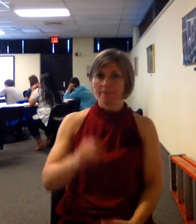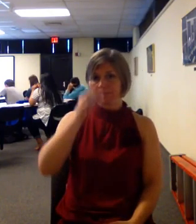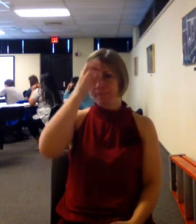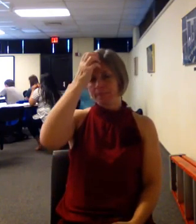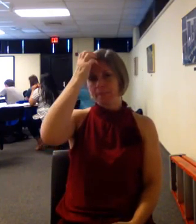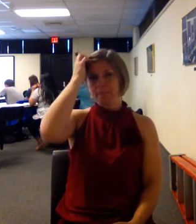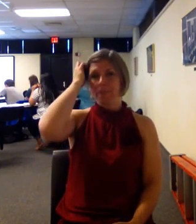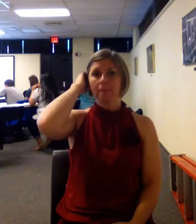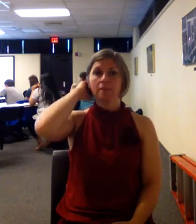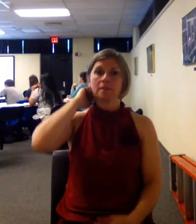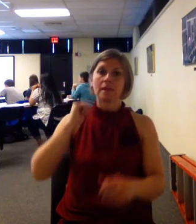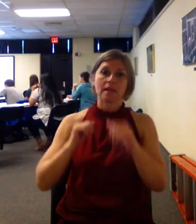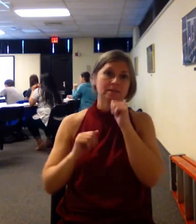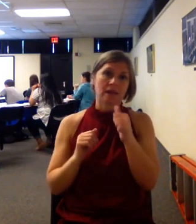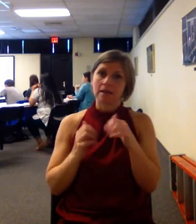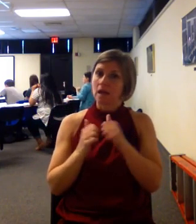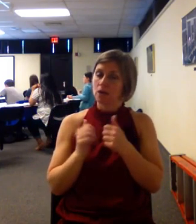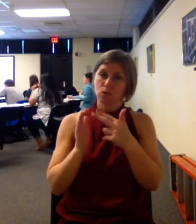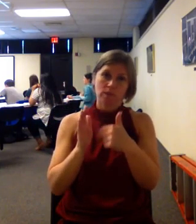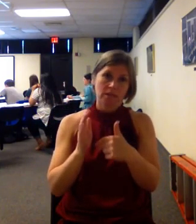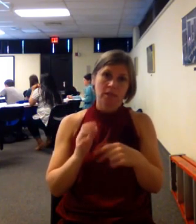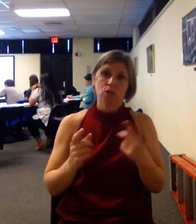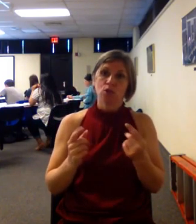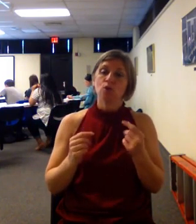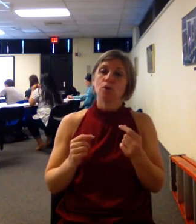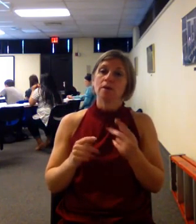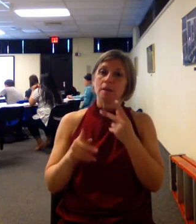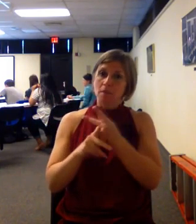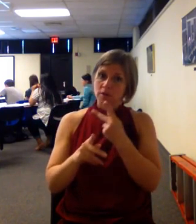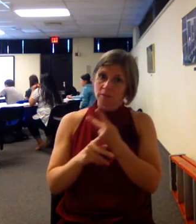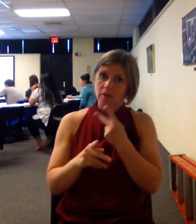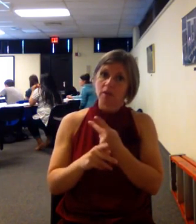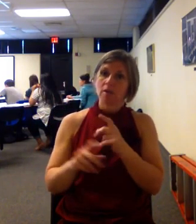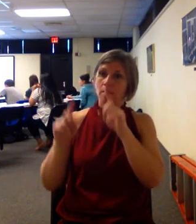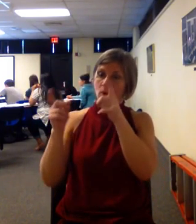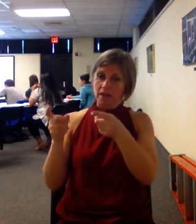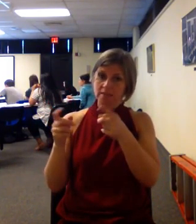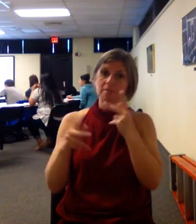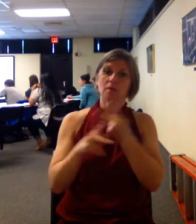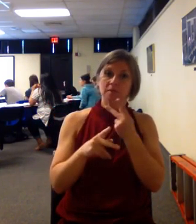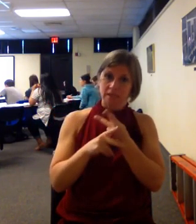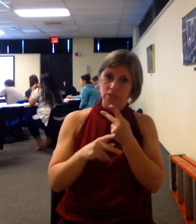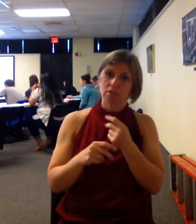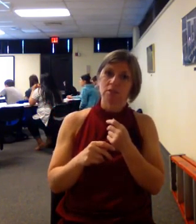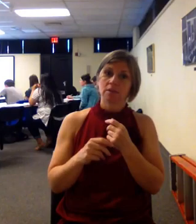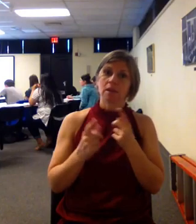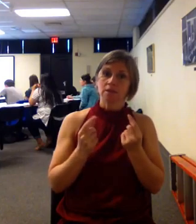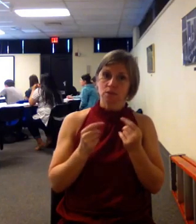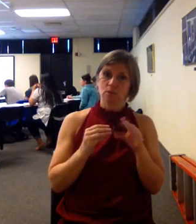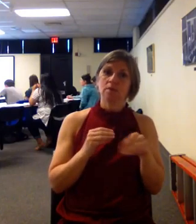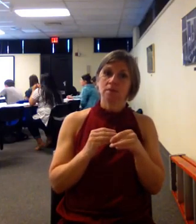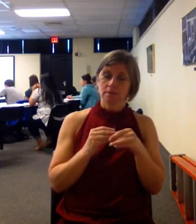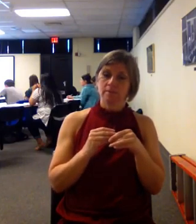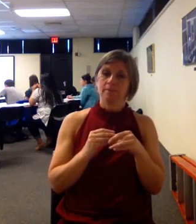It's not like how you read. You do your multiplication. Do what's in your brackets first, do your multiplication, then do your addition.